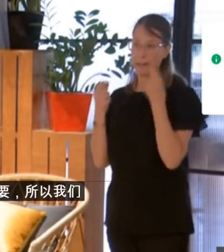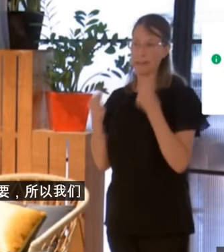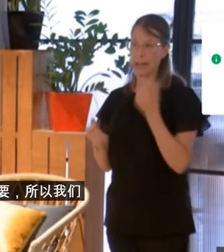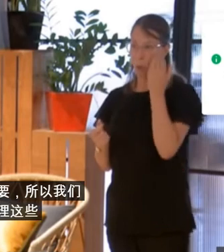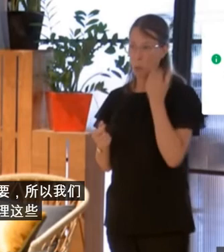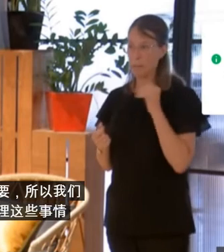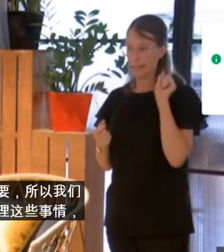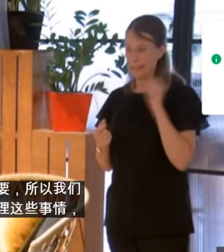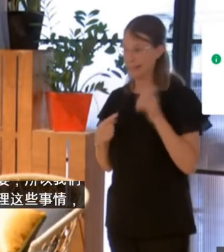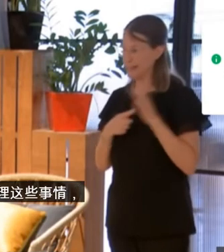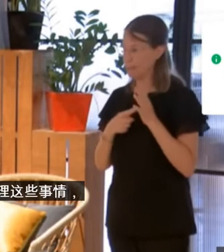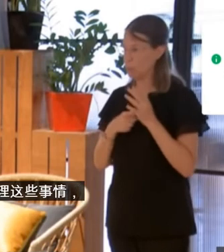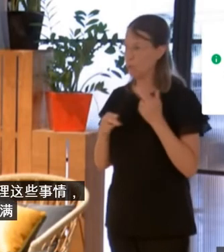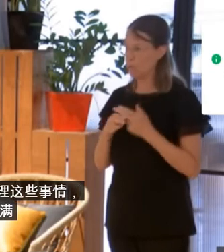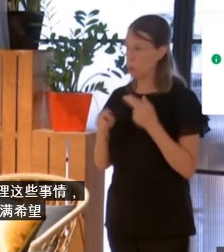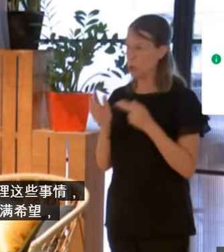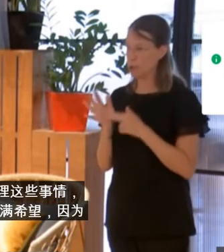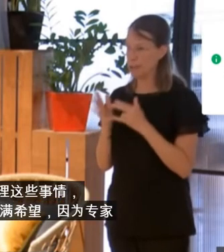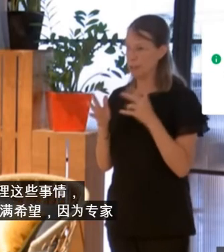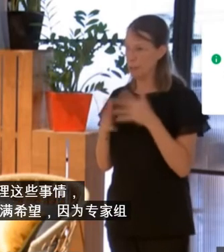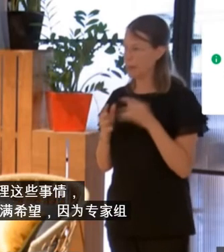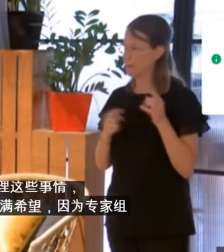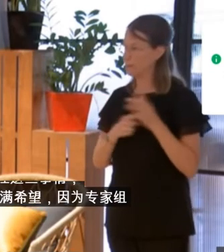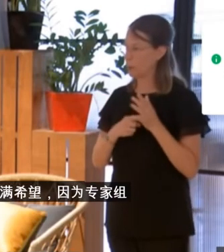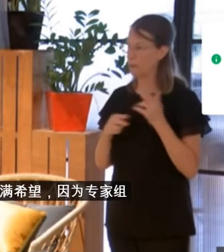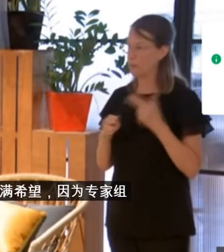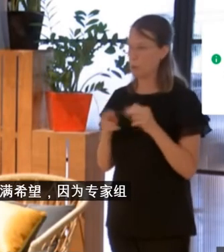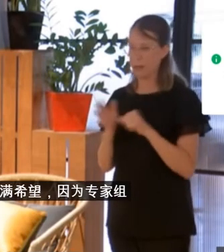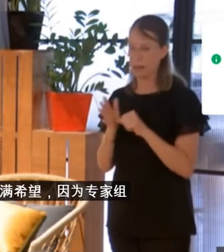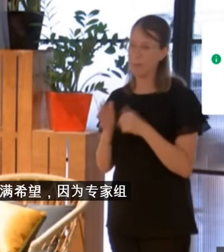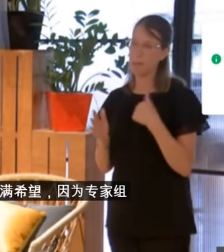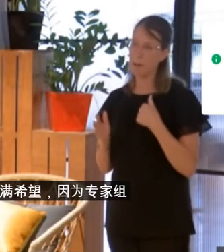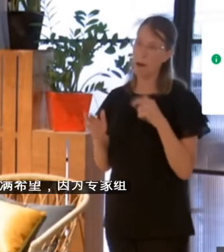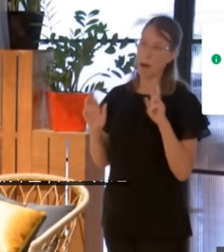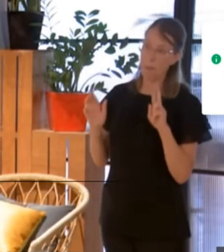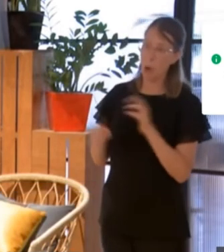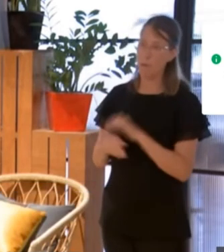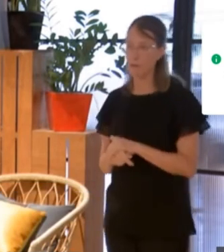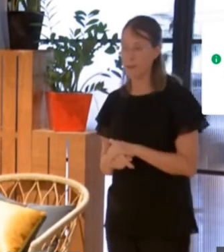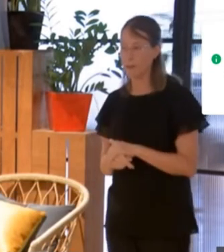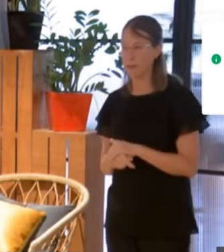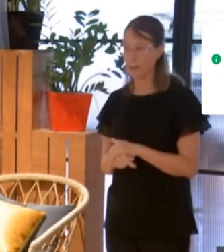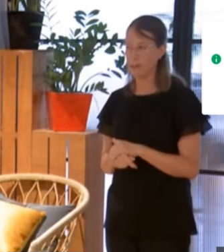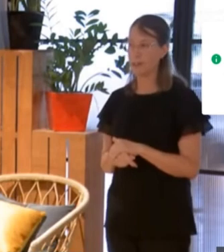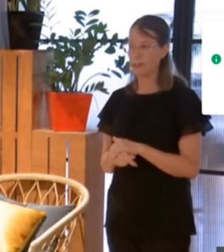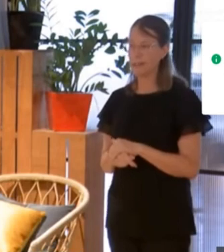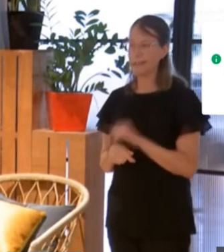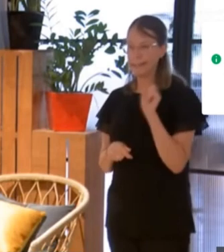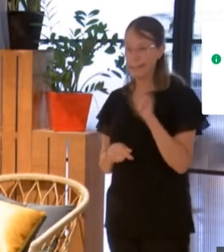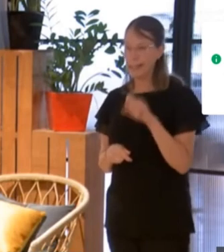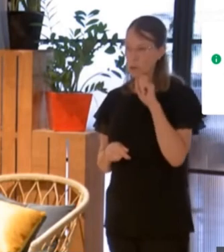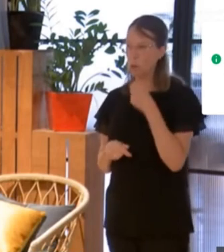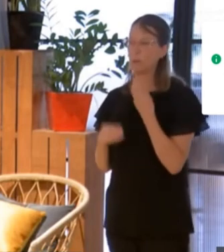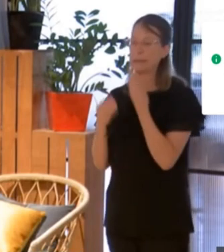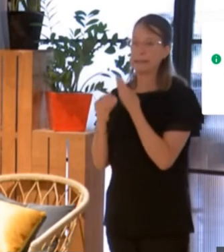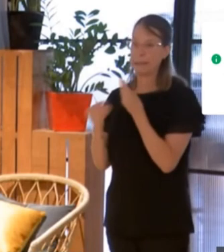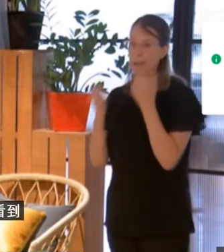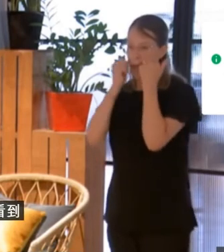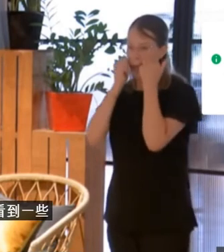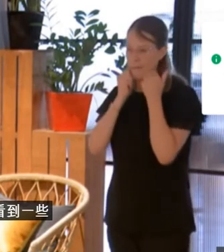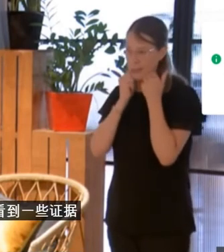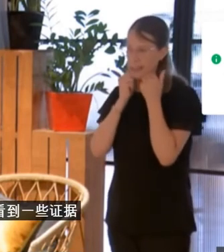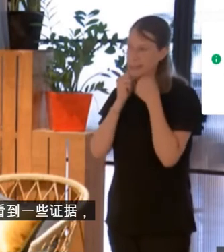so we will help deal with things on the short term. So I would be hopeful, as the panel is hopeful, and the experts will bring together with us, that we'll see some evidence of that